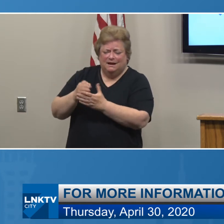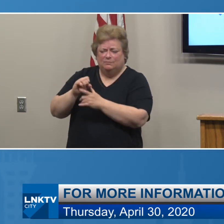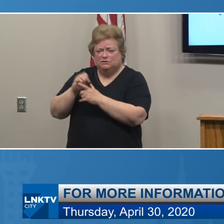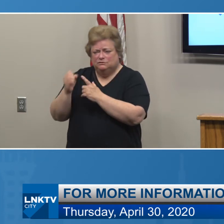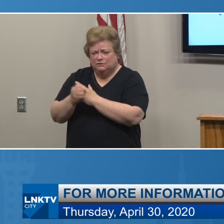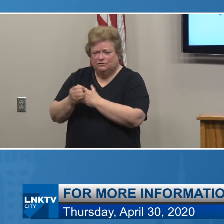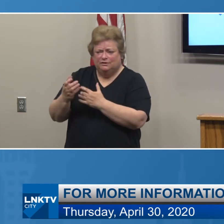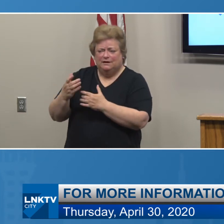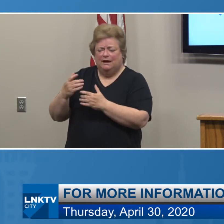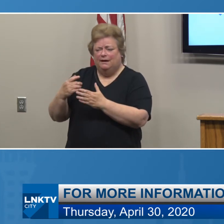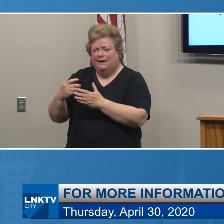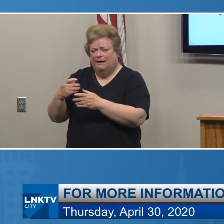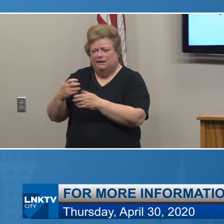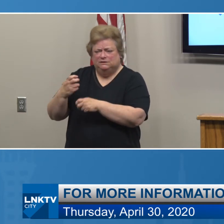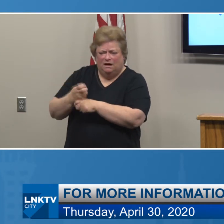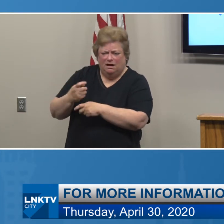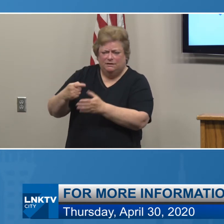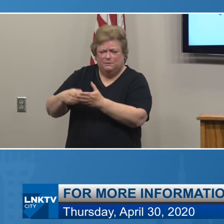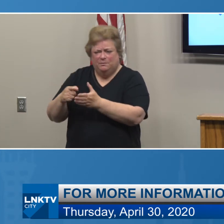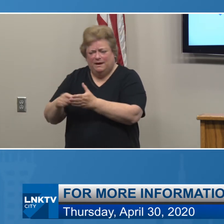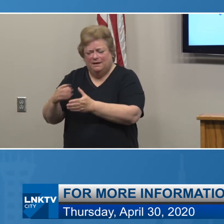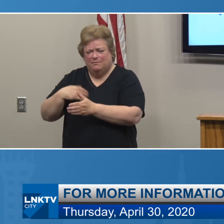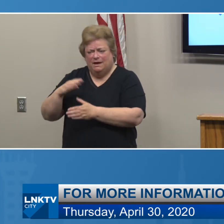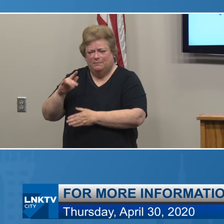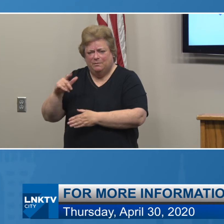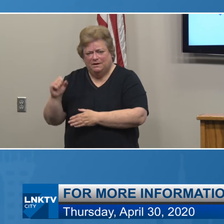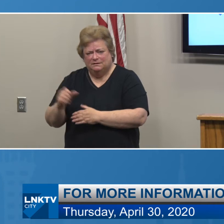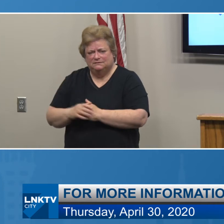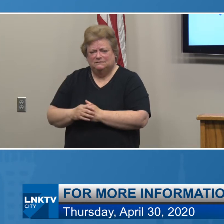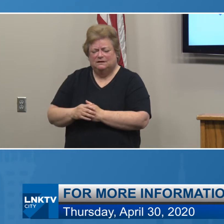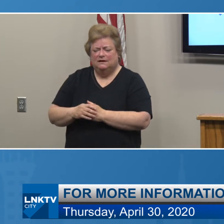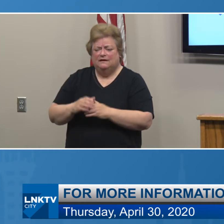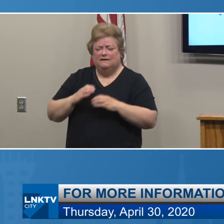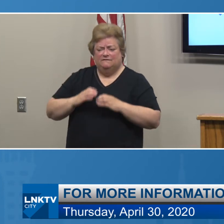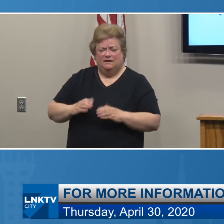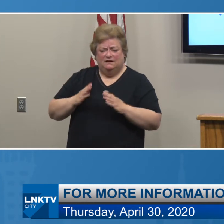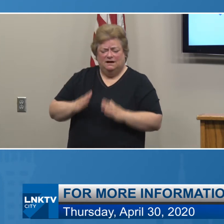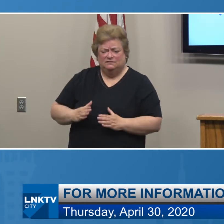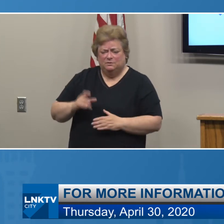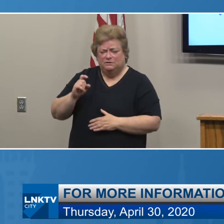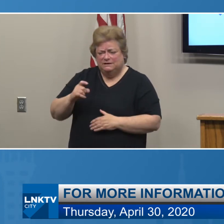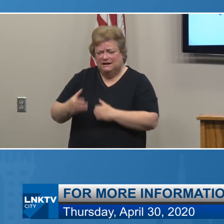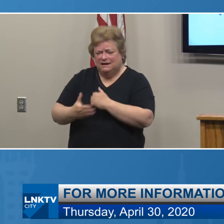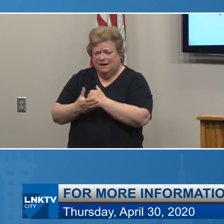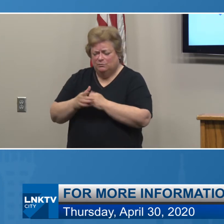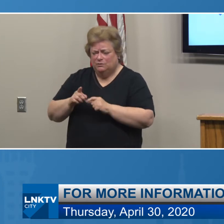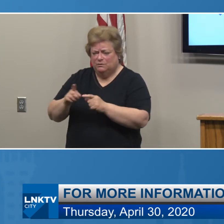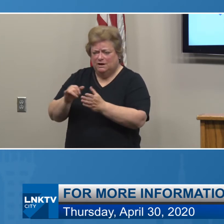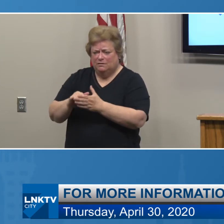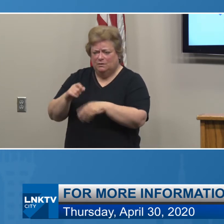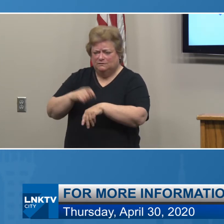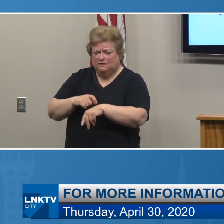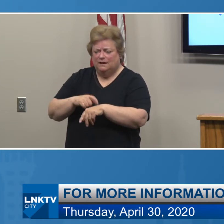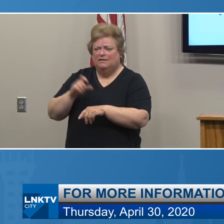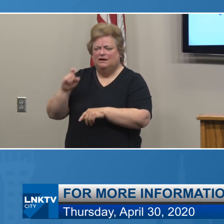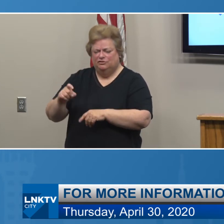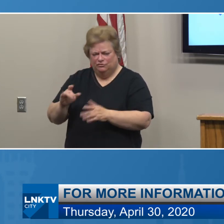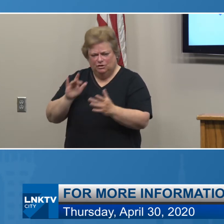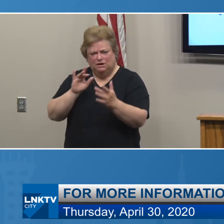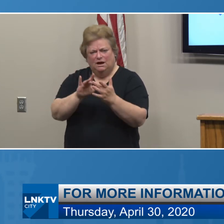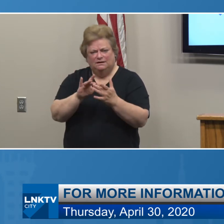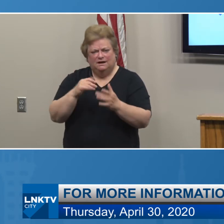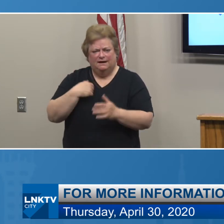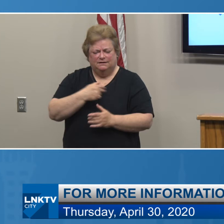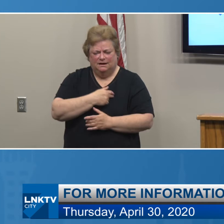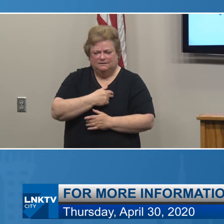specifically related to the pandemic as well. If customers find themselves needing help due to these circumstances, they should contact us